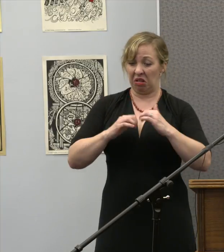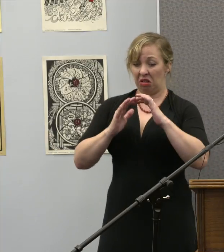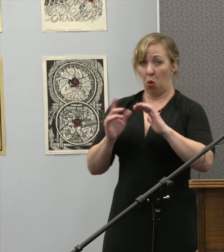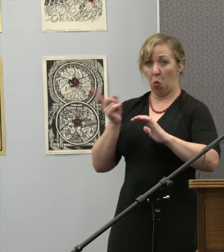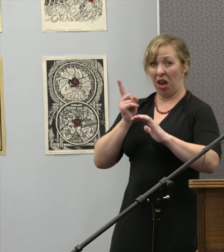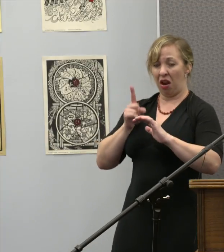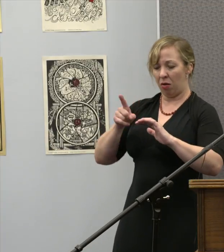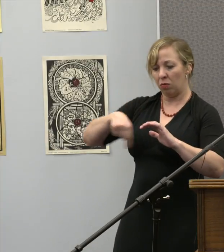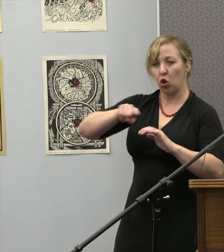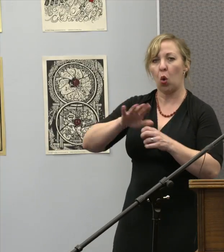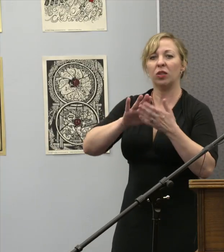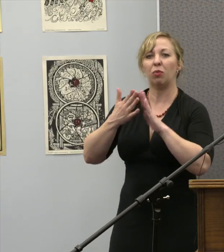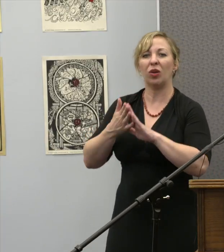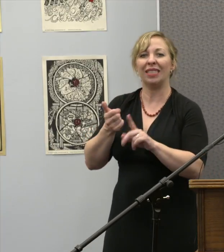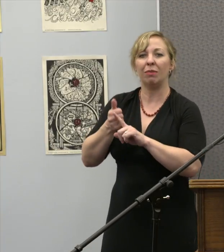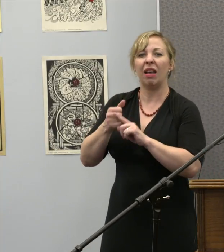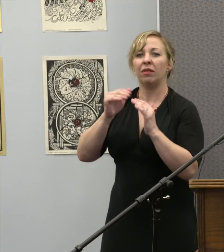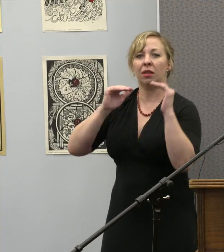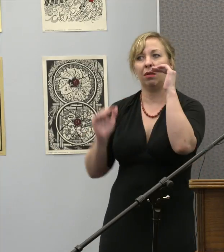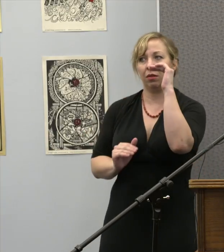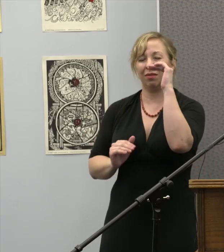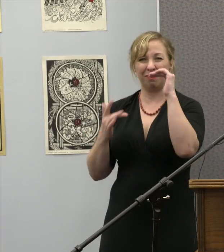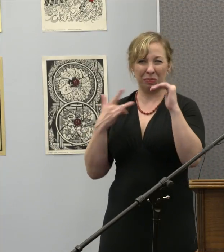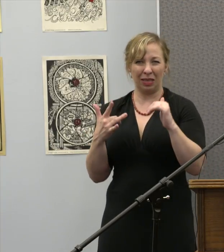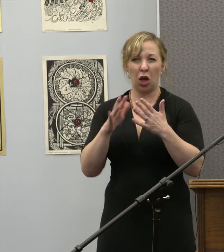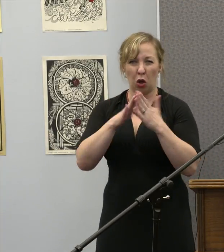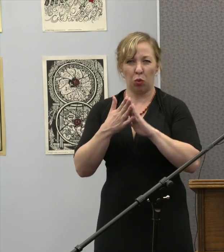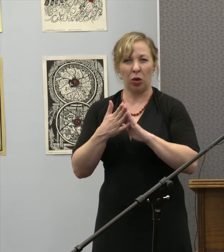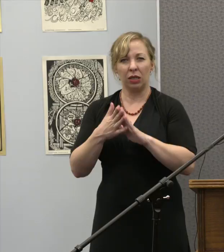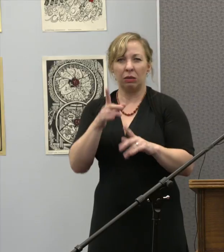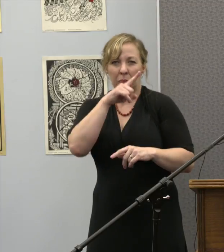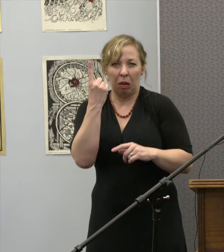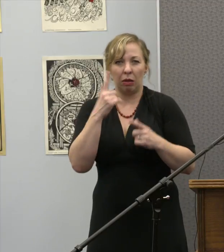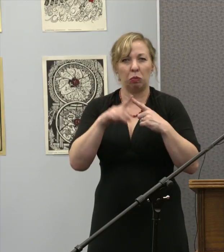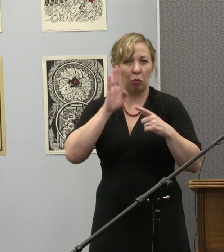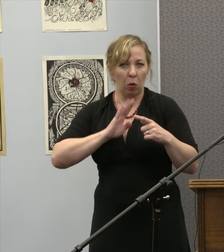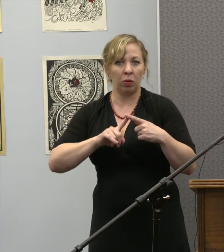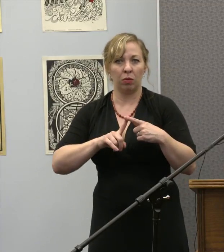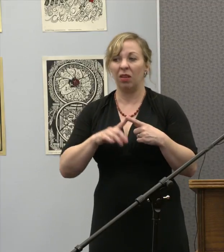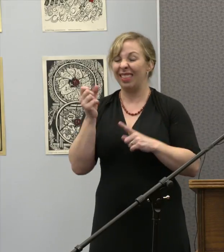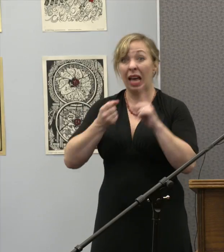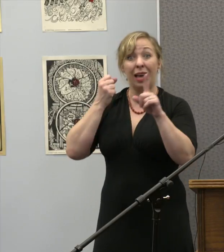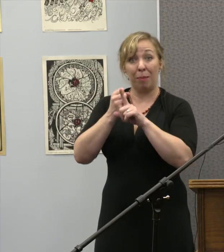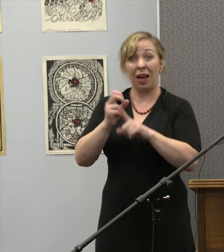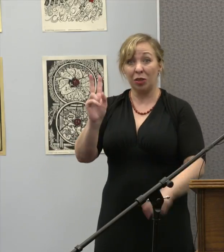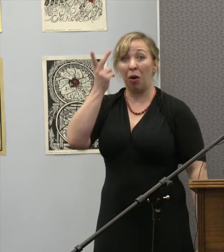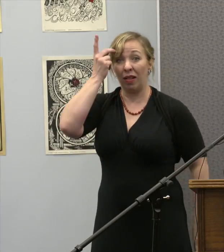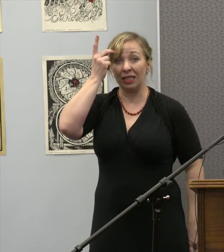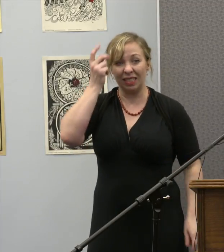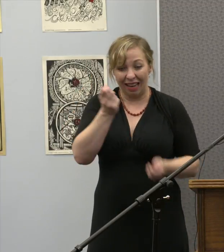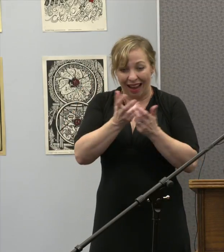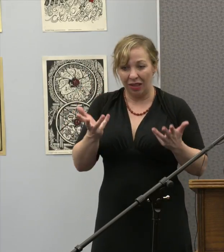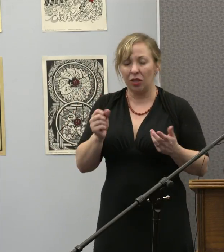and disenfranchised communities, and often communities of color. The impact on local health, politics, and everyday life is disastrous.